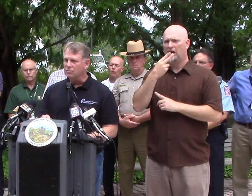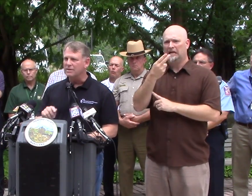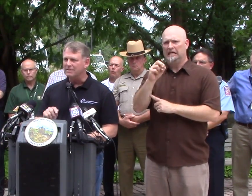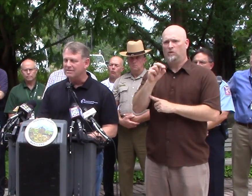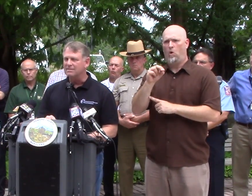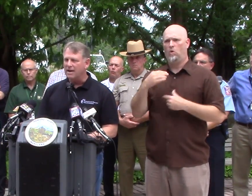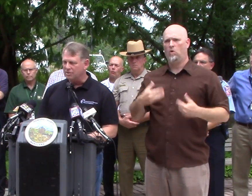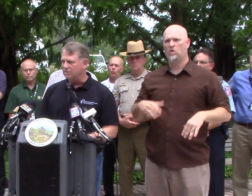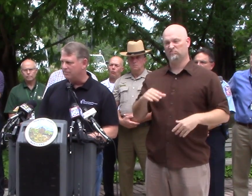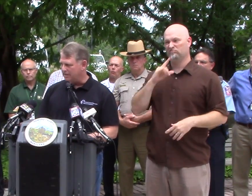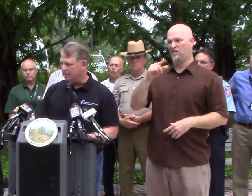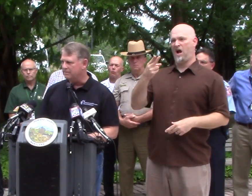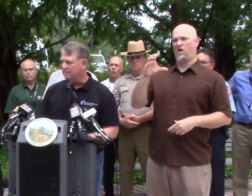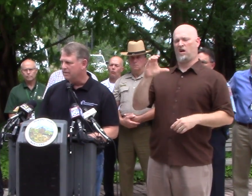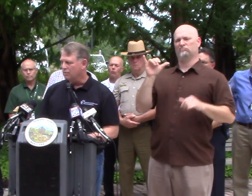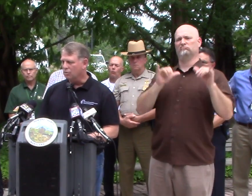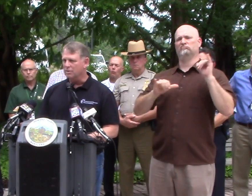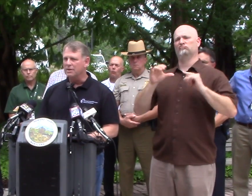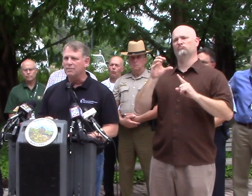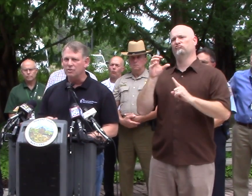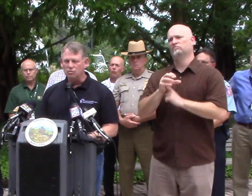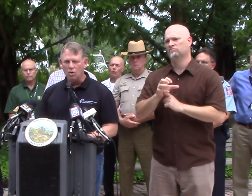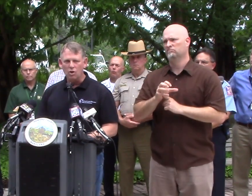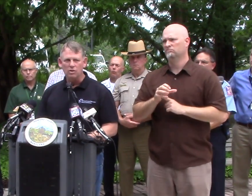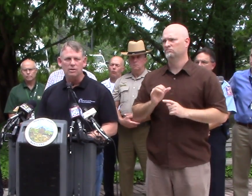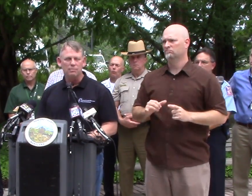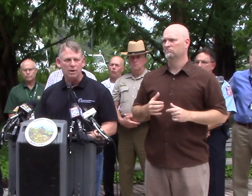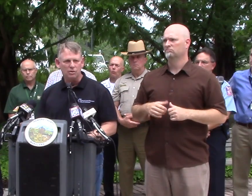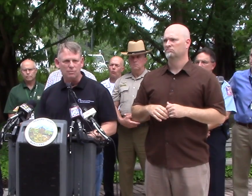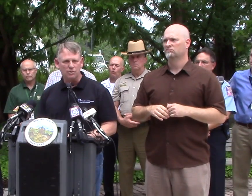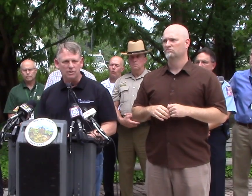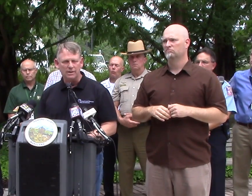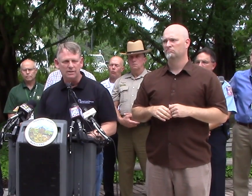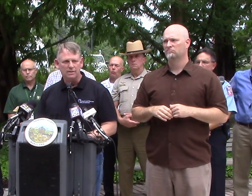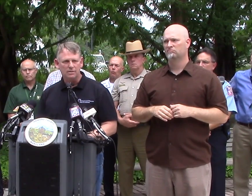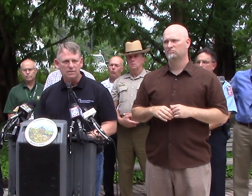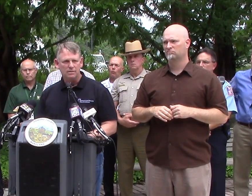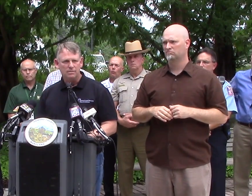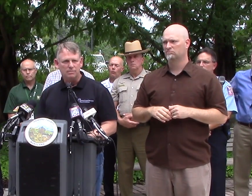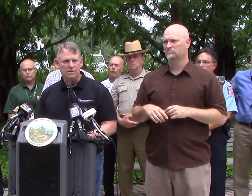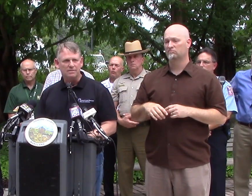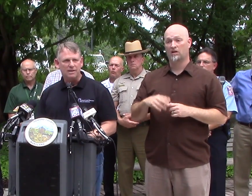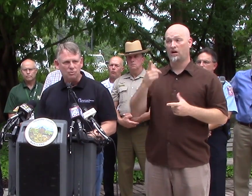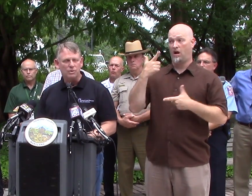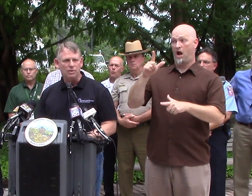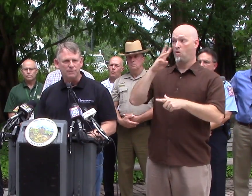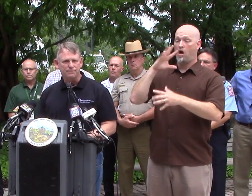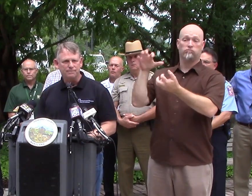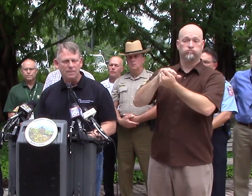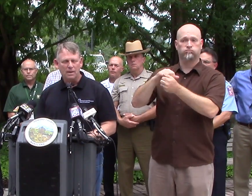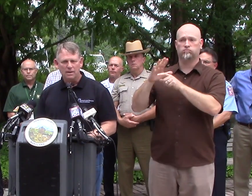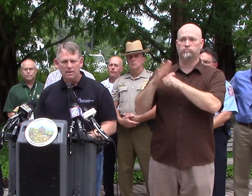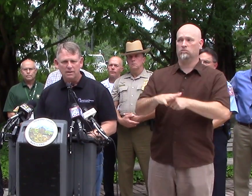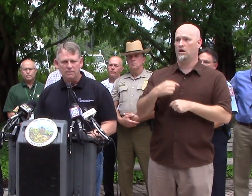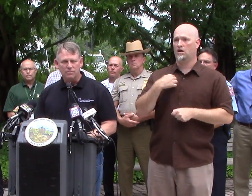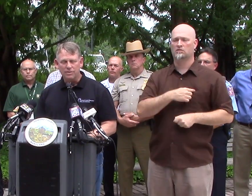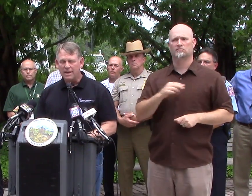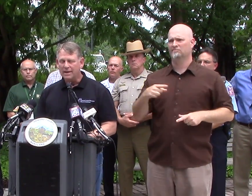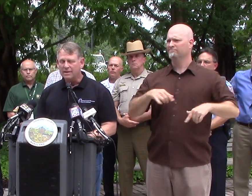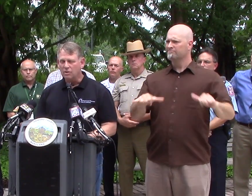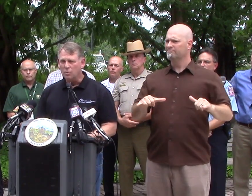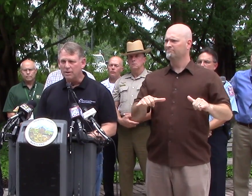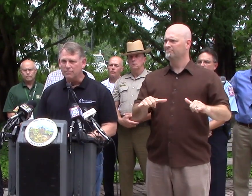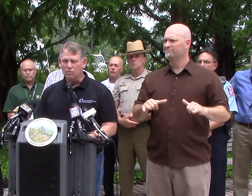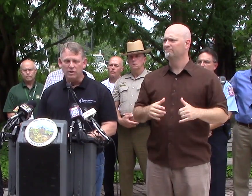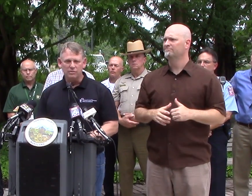That tells me that this is not going to defeat us. We're going to become a stronger, better community, because that's who we are. With that, I'd